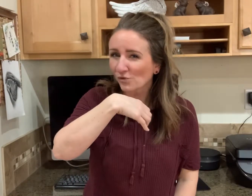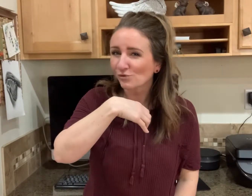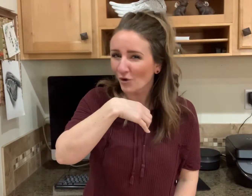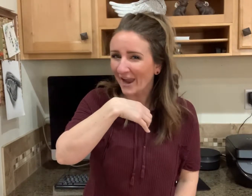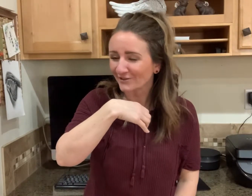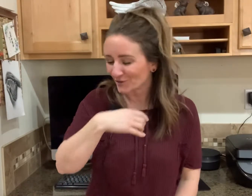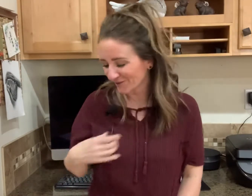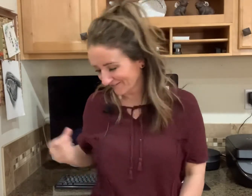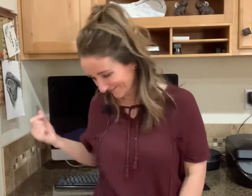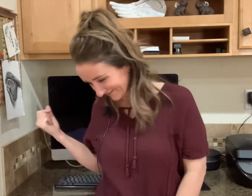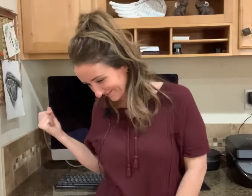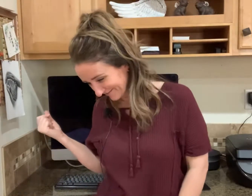Strange.